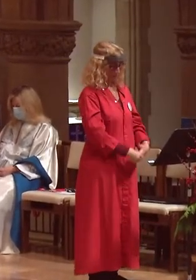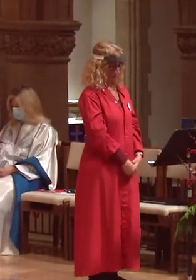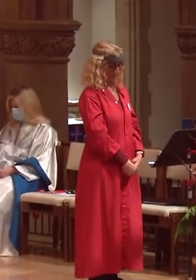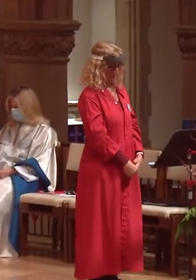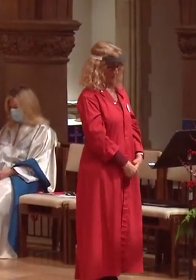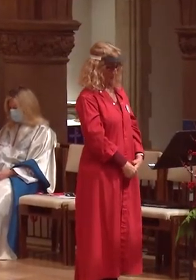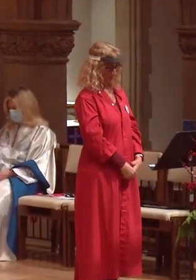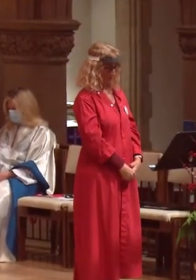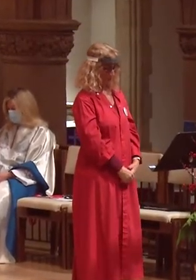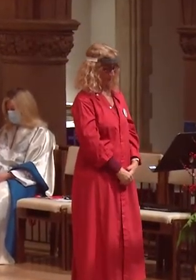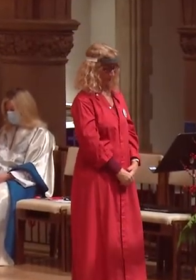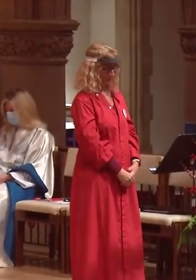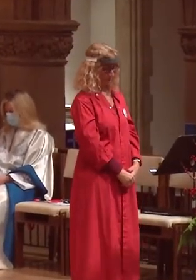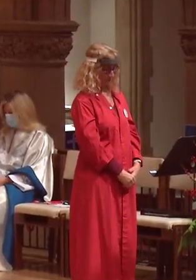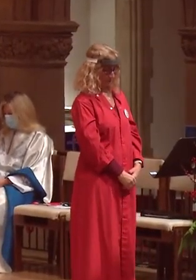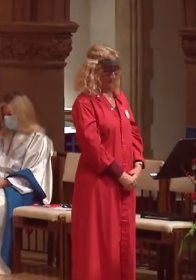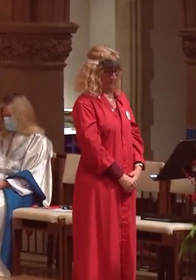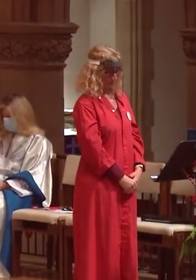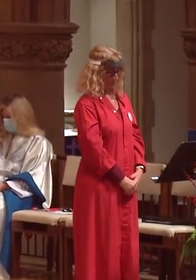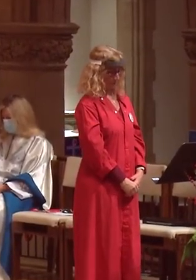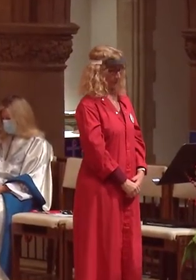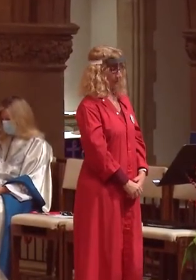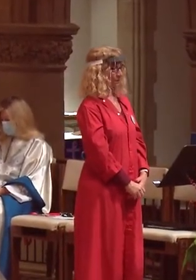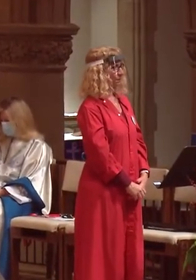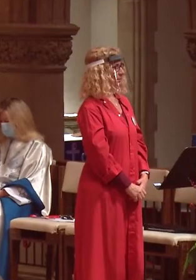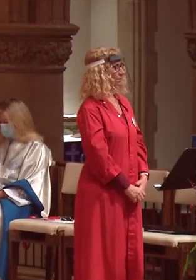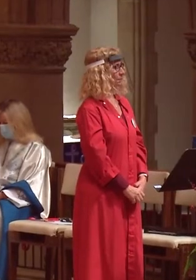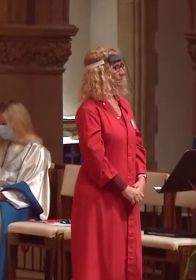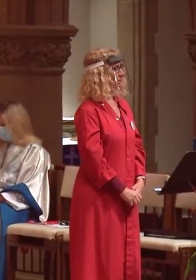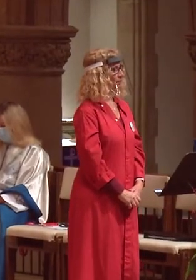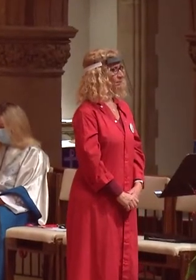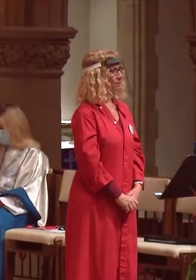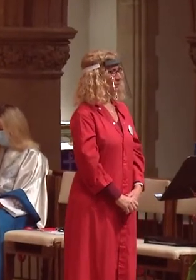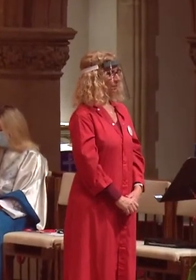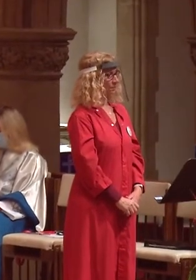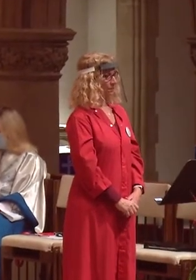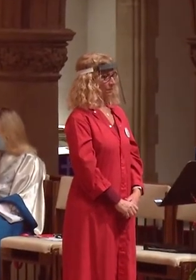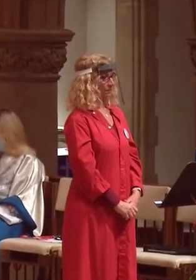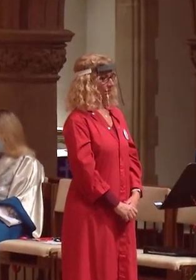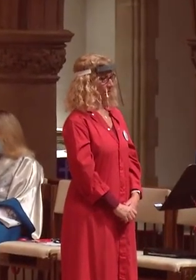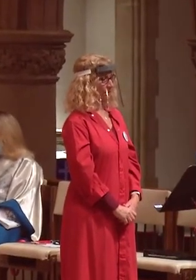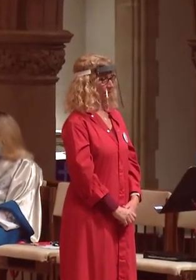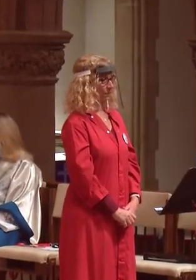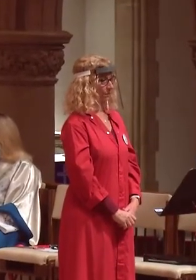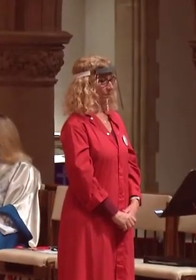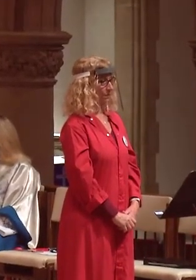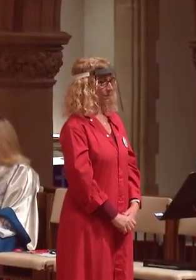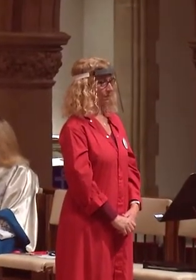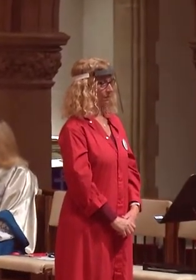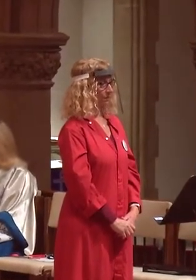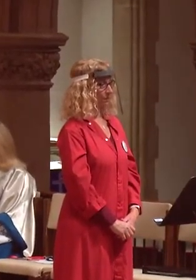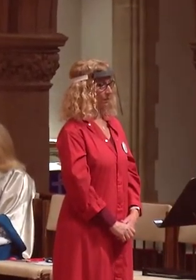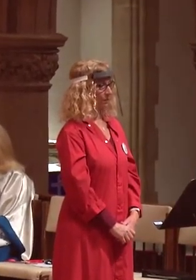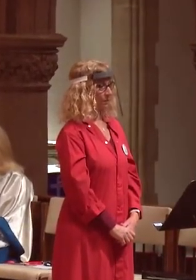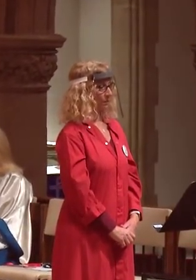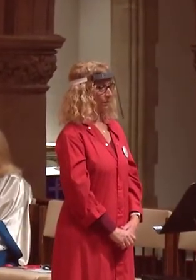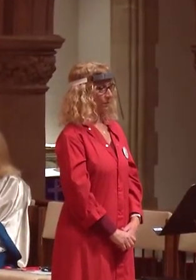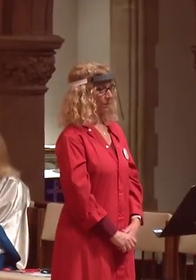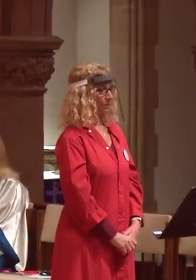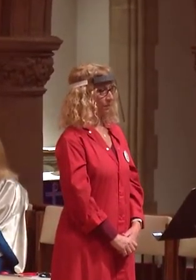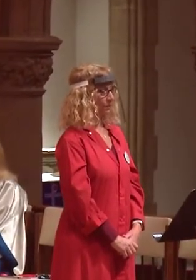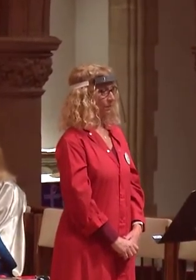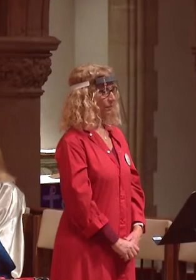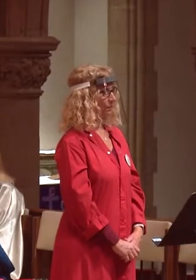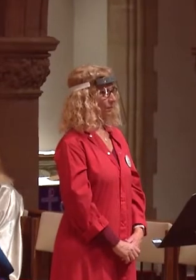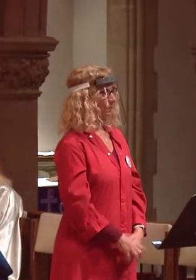en Lucas, él no nos da más detalles excepto que no había lugar para José y María en la posada. We